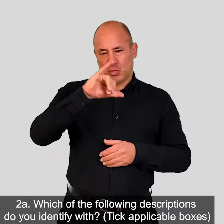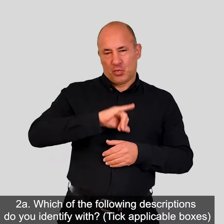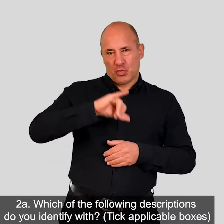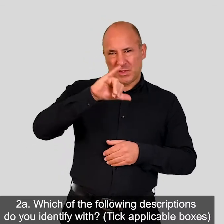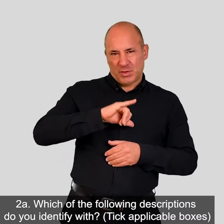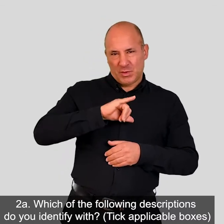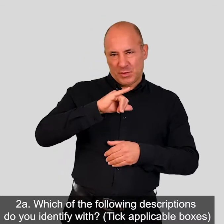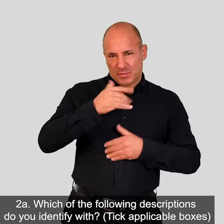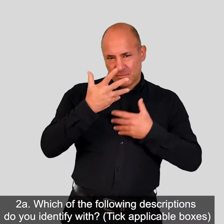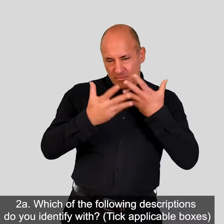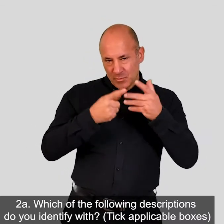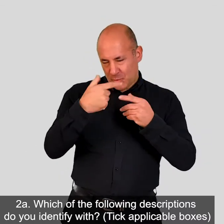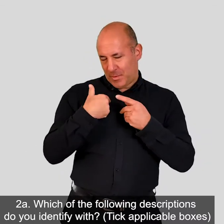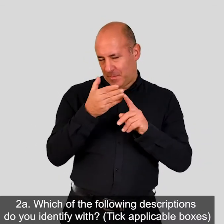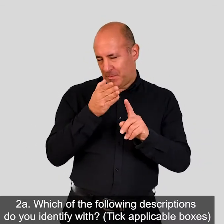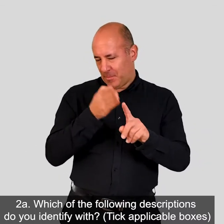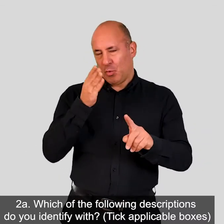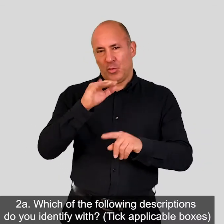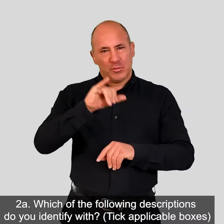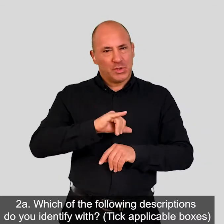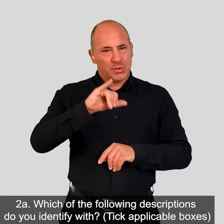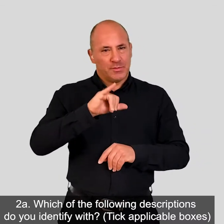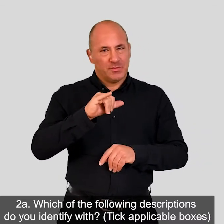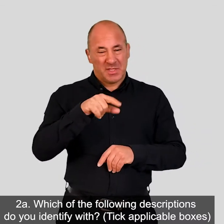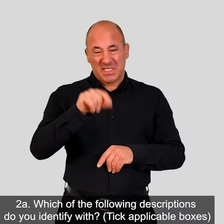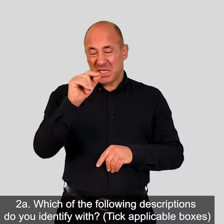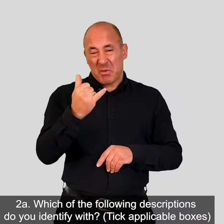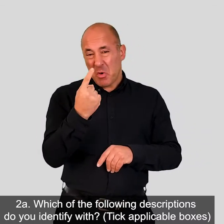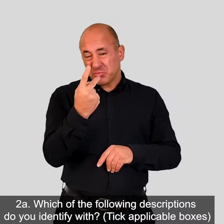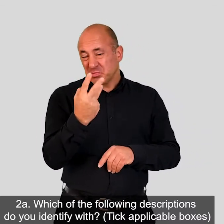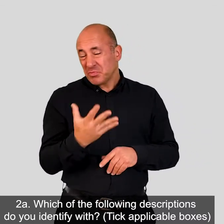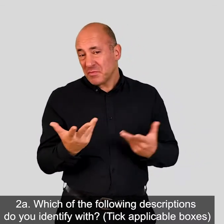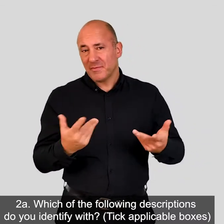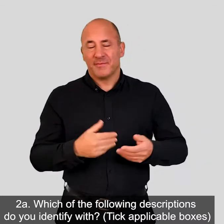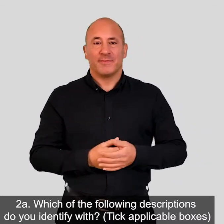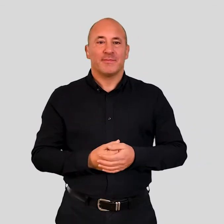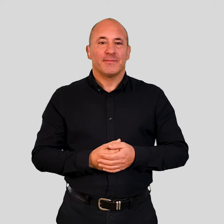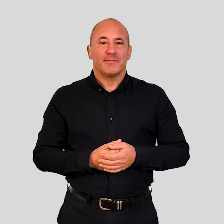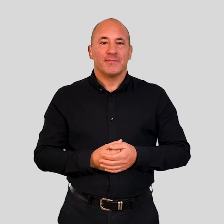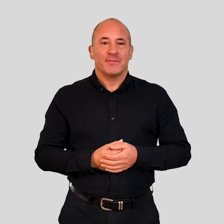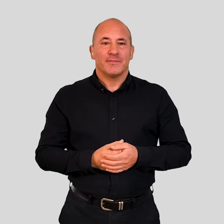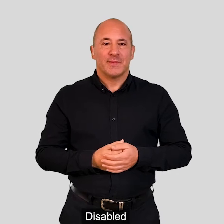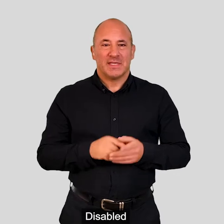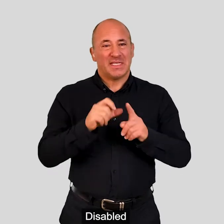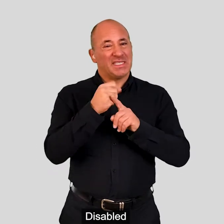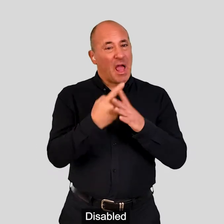following descriptions do you identify with? Tick applicable boxes. Disabled,